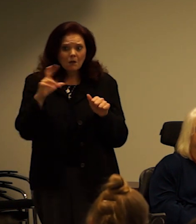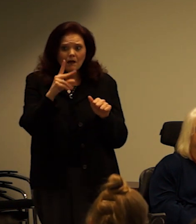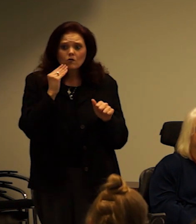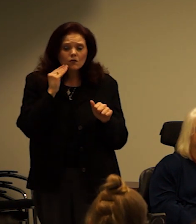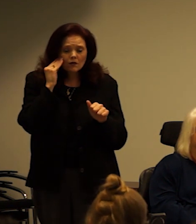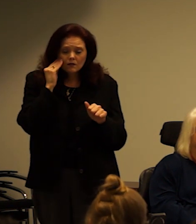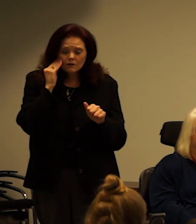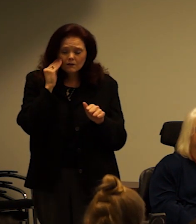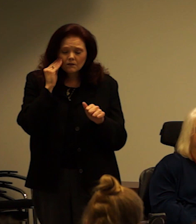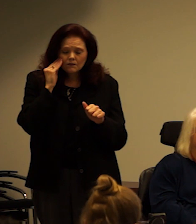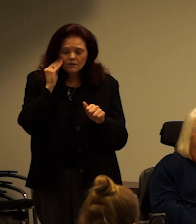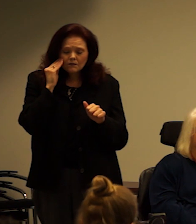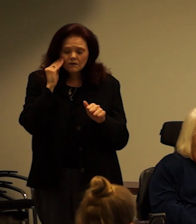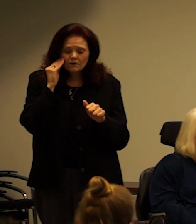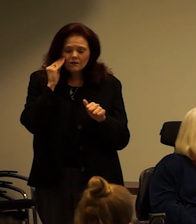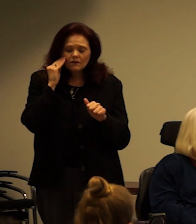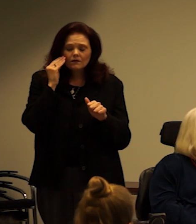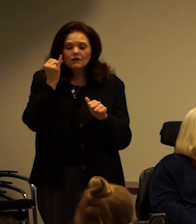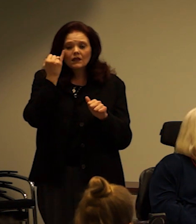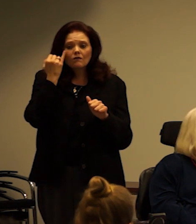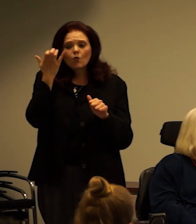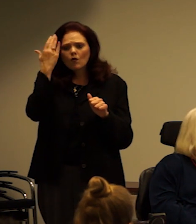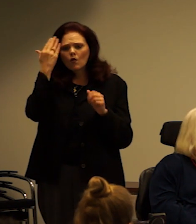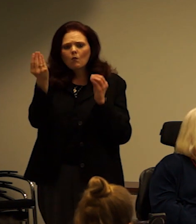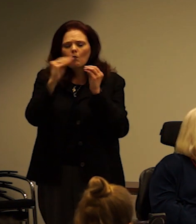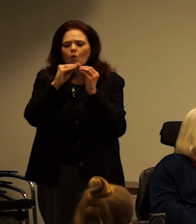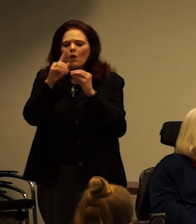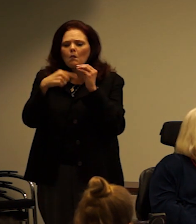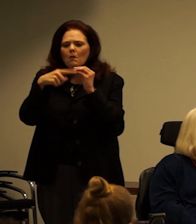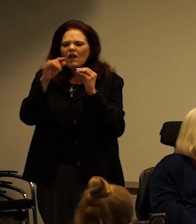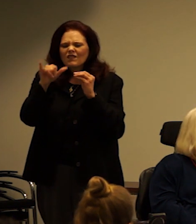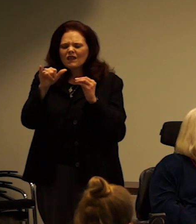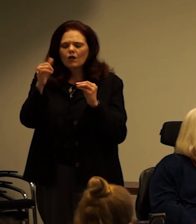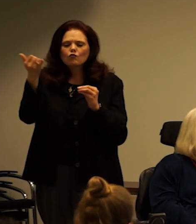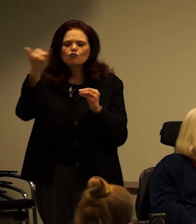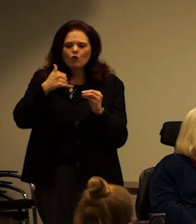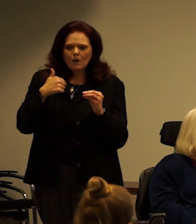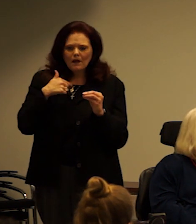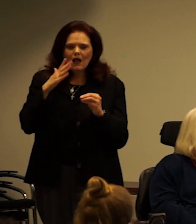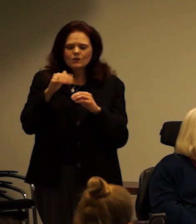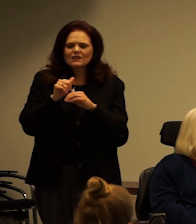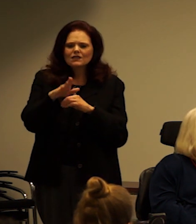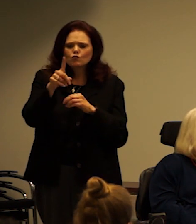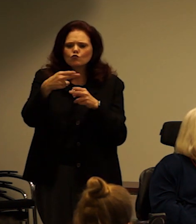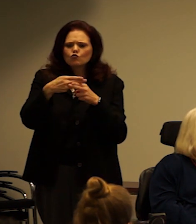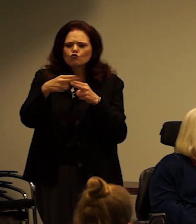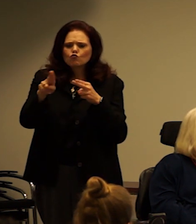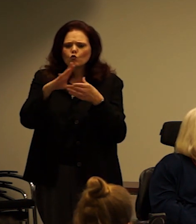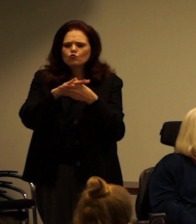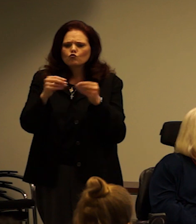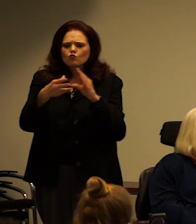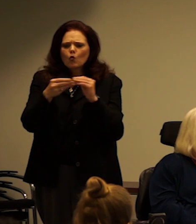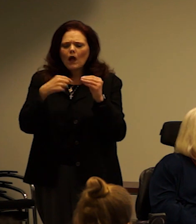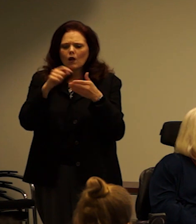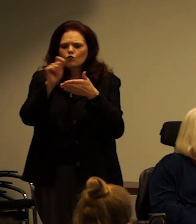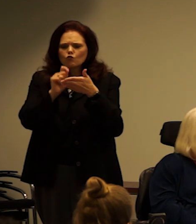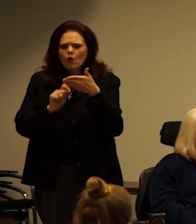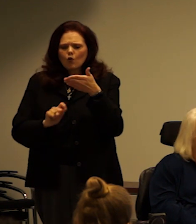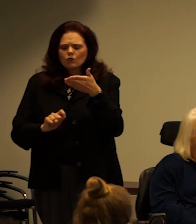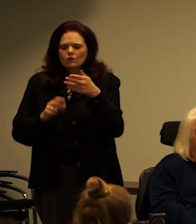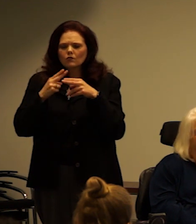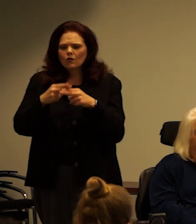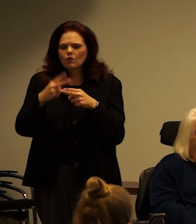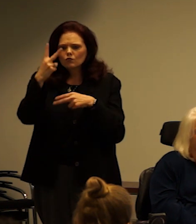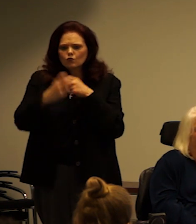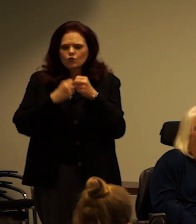yet. And if you want to know more about that, call me. I'll send you the little short story I wrote called A Two-Year Journey Home